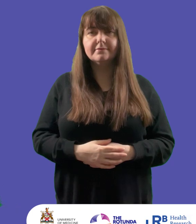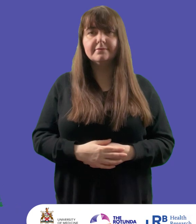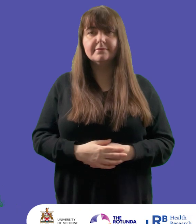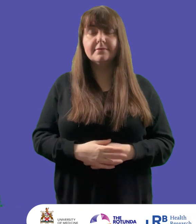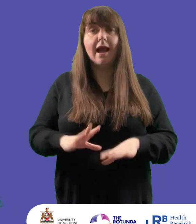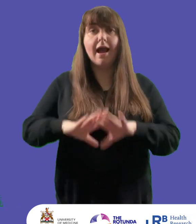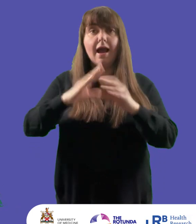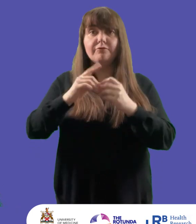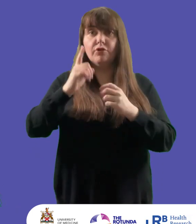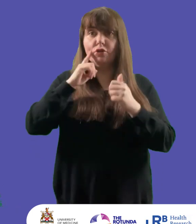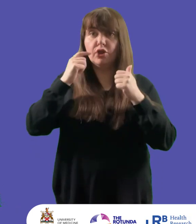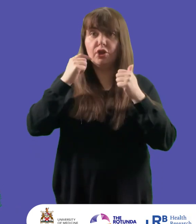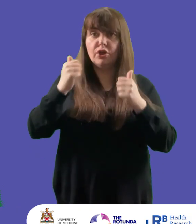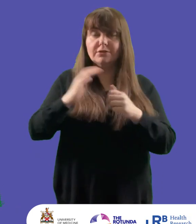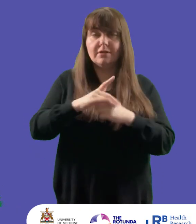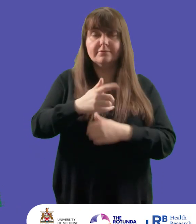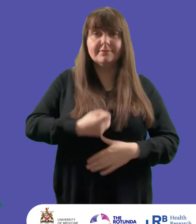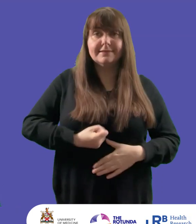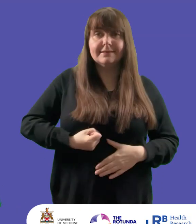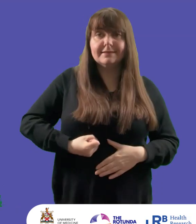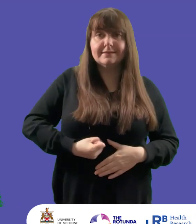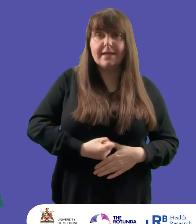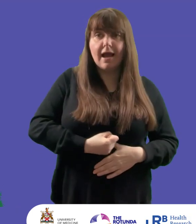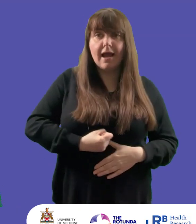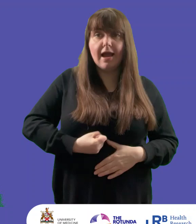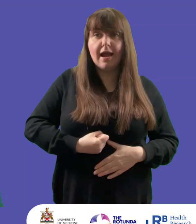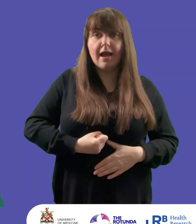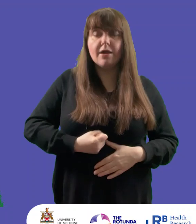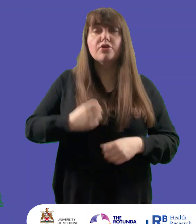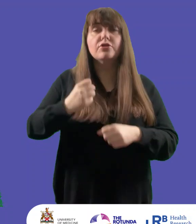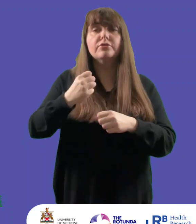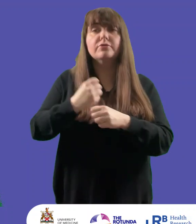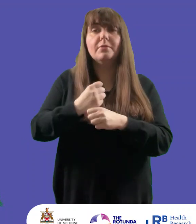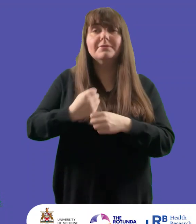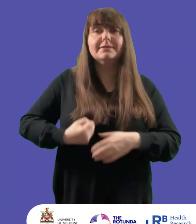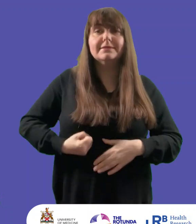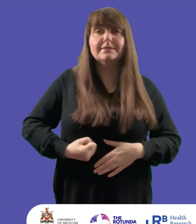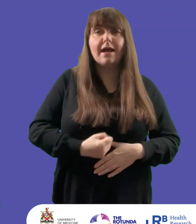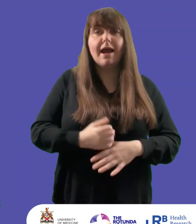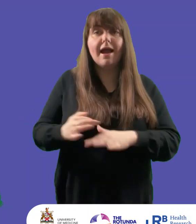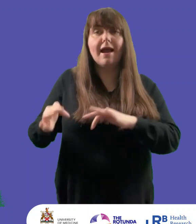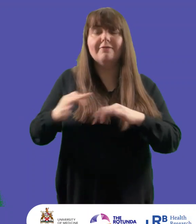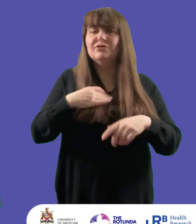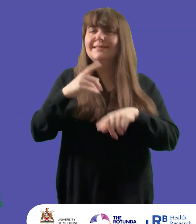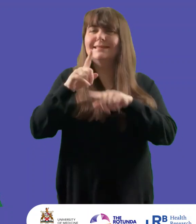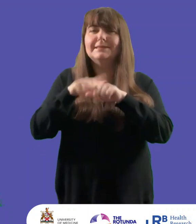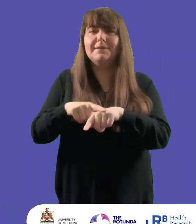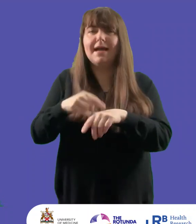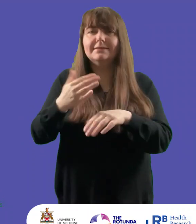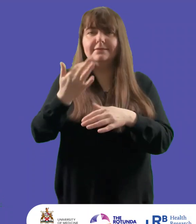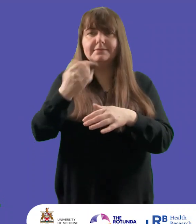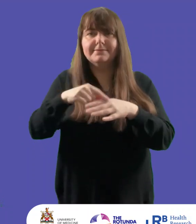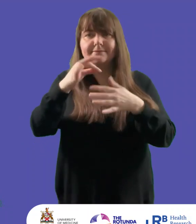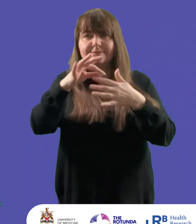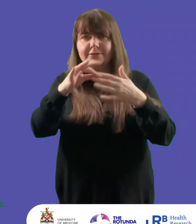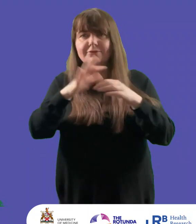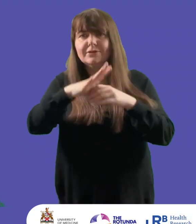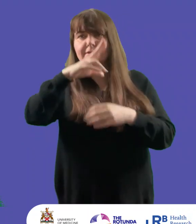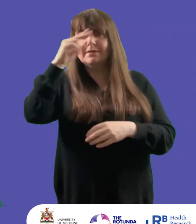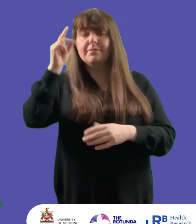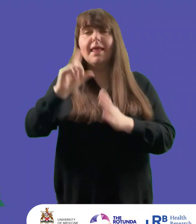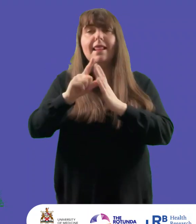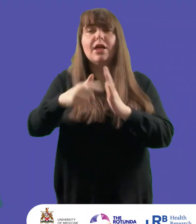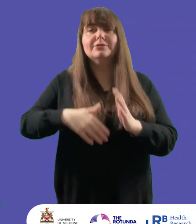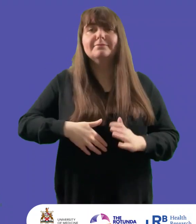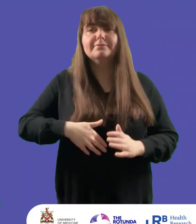If everything looks good at your anatomy scan, the number of scans you have after that depends on a few factors. For example, if later in the